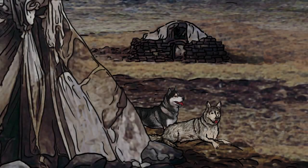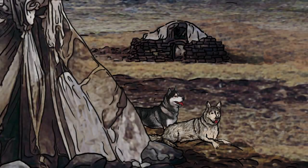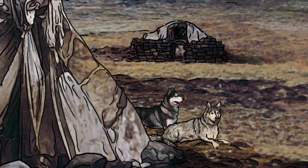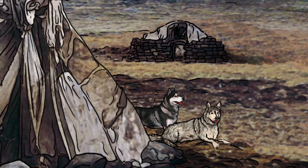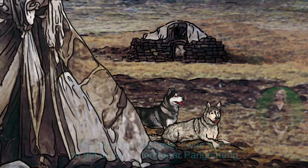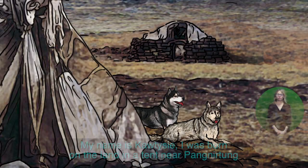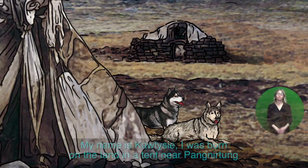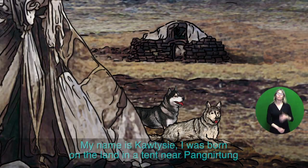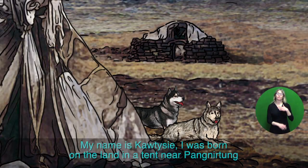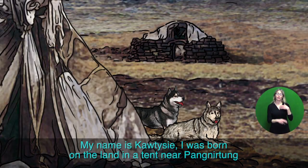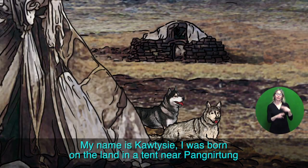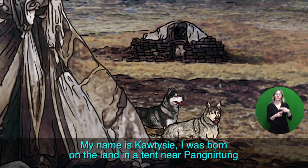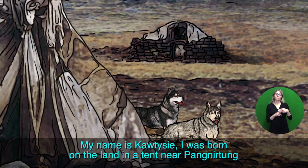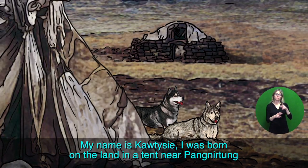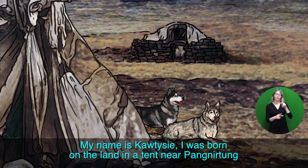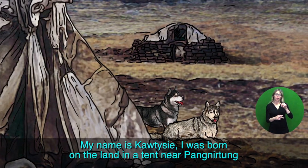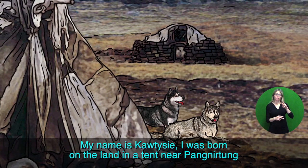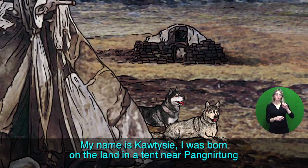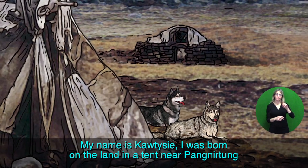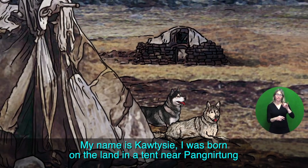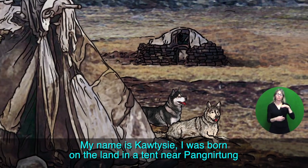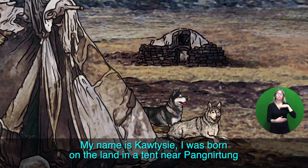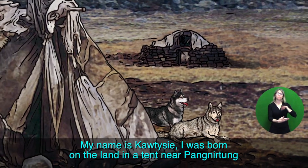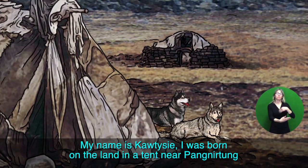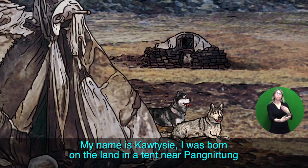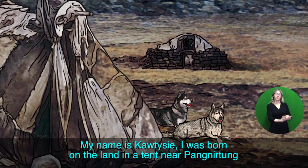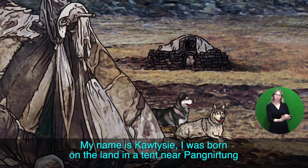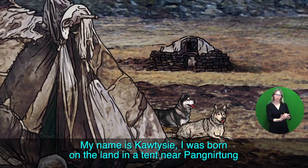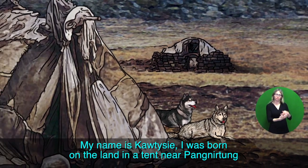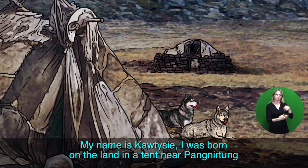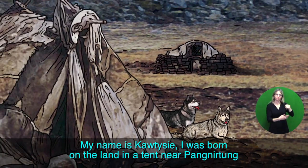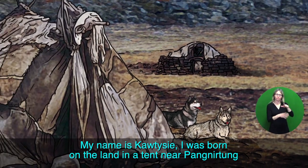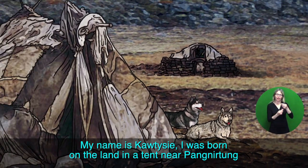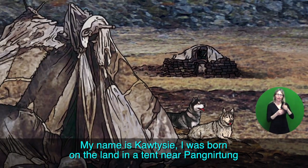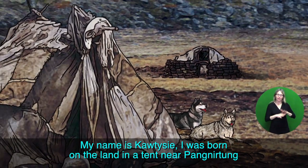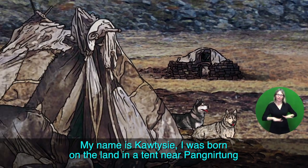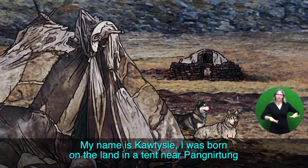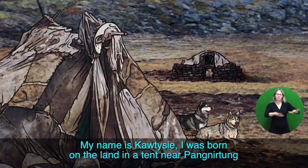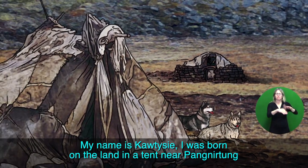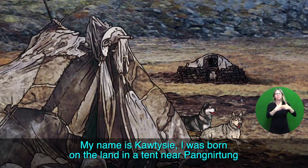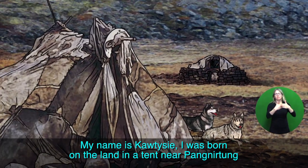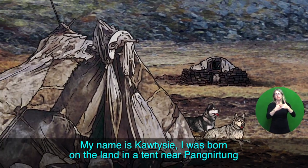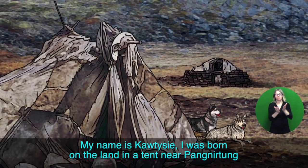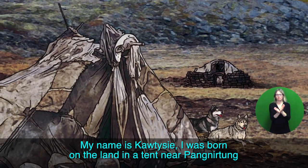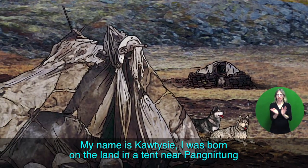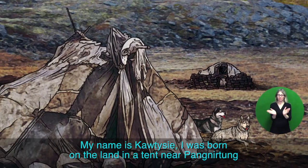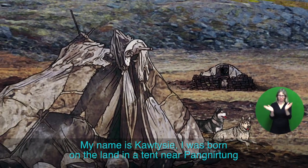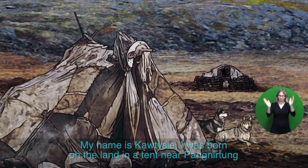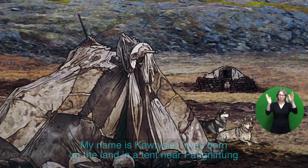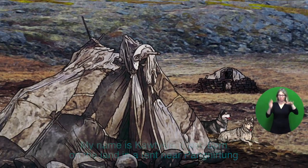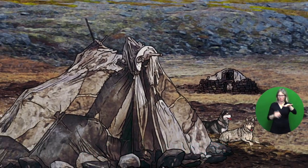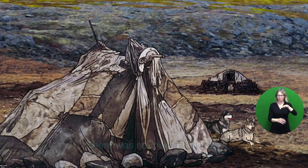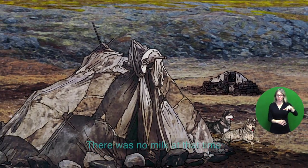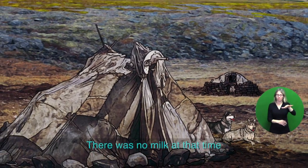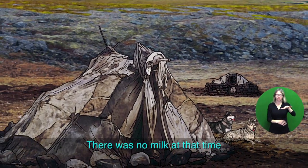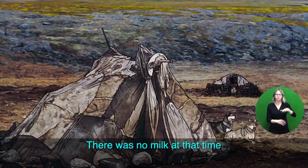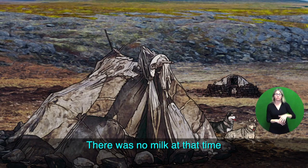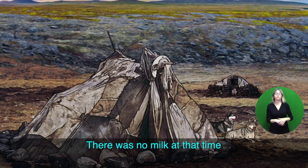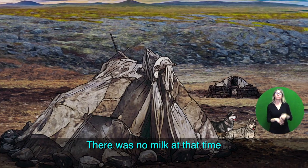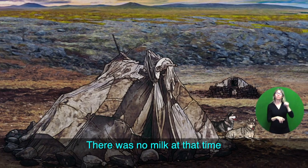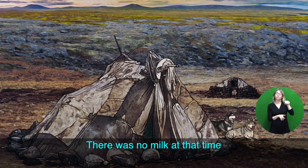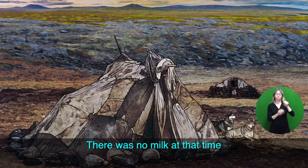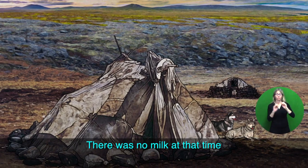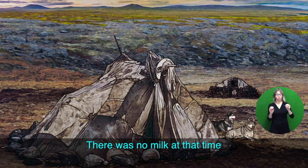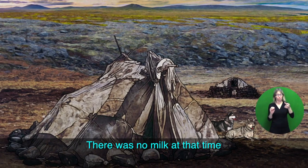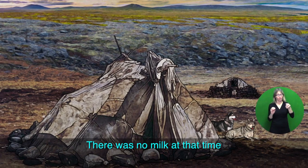My name is Kawtysie. I was born in a tent. There was no